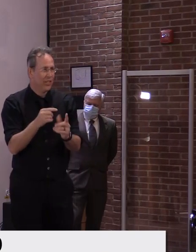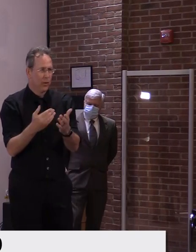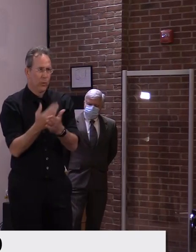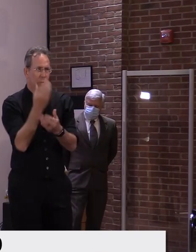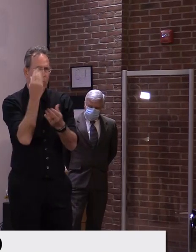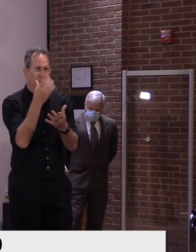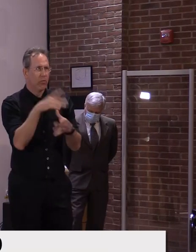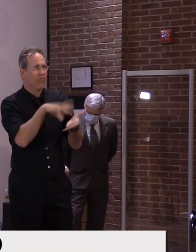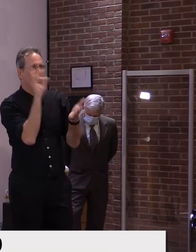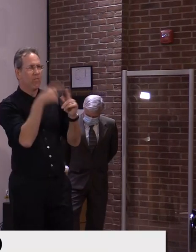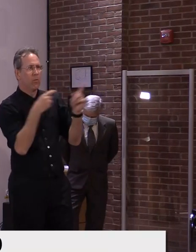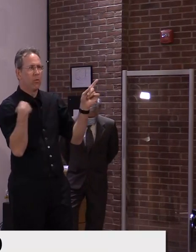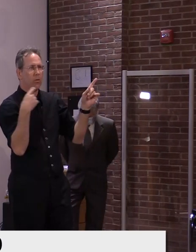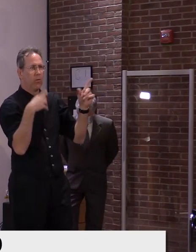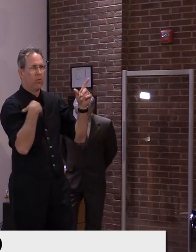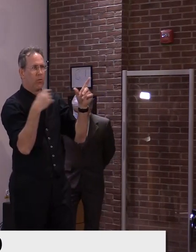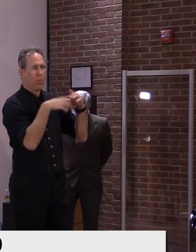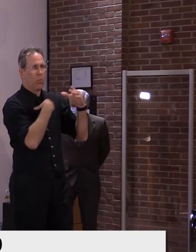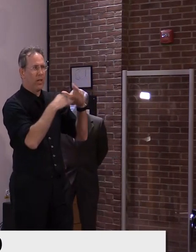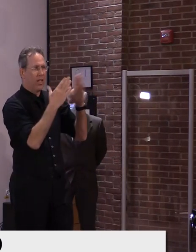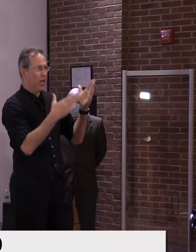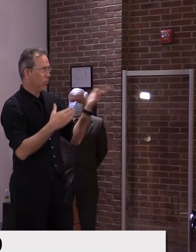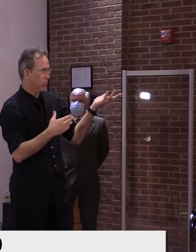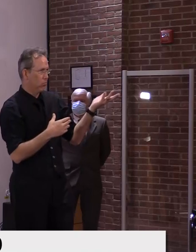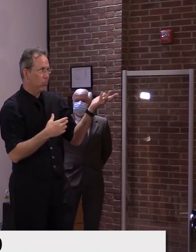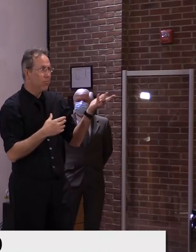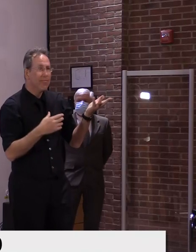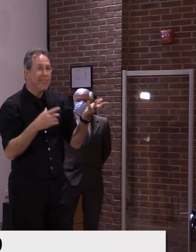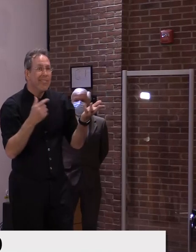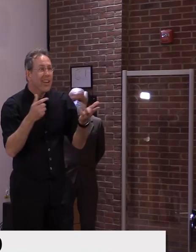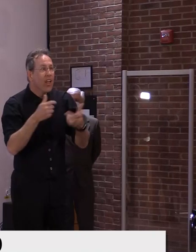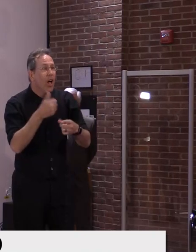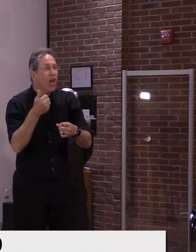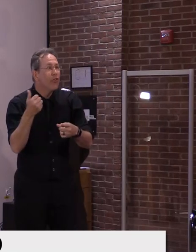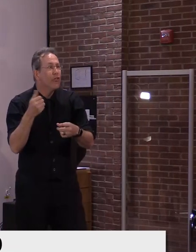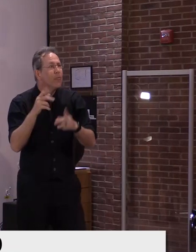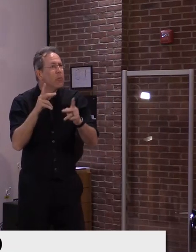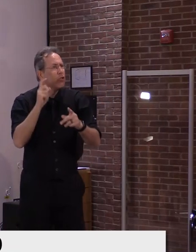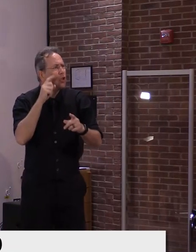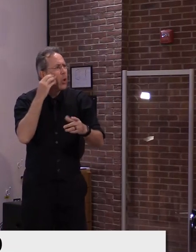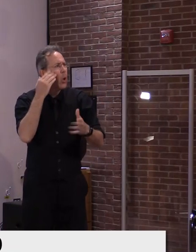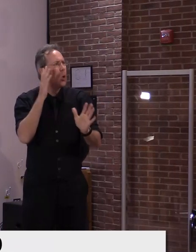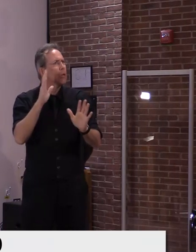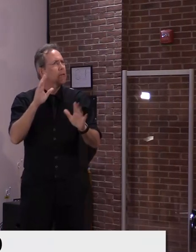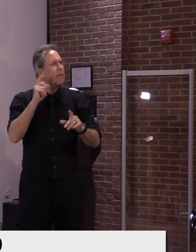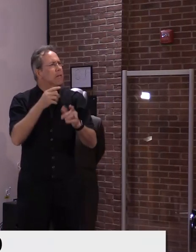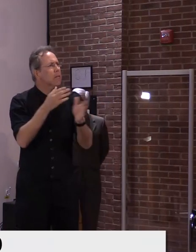or indications that patients should be thinking about or looking at, knowing what we heard this morning?